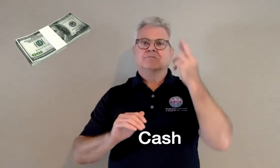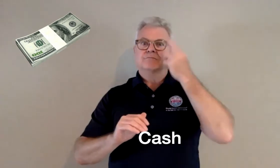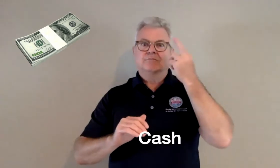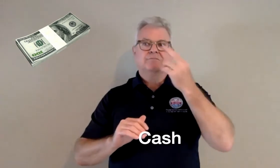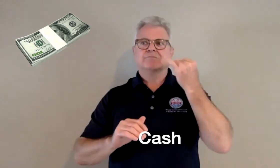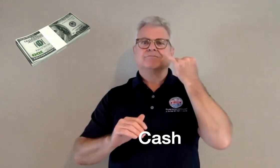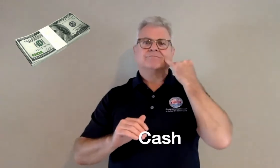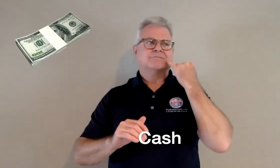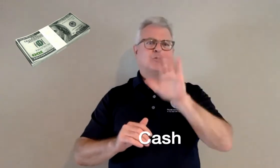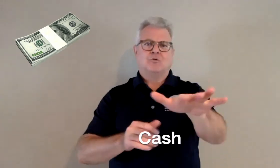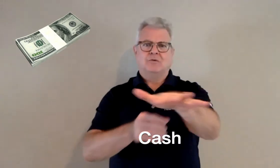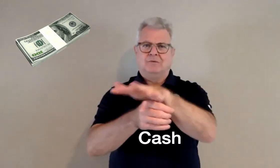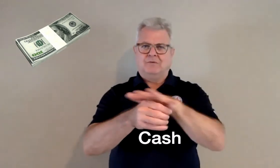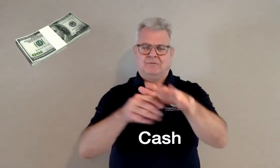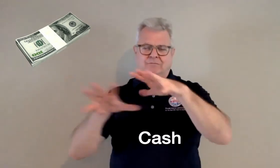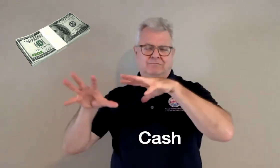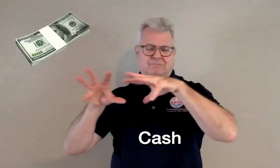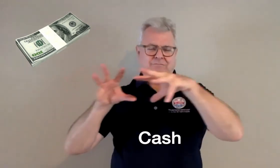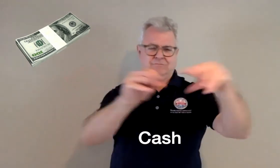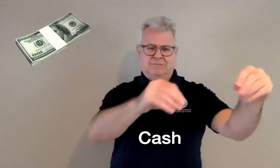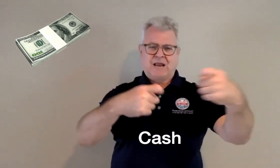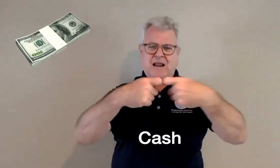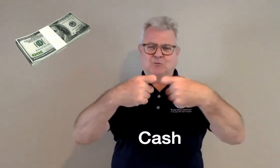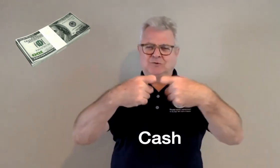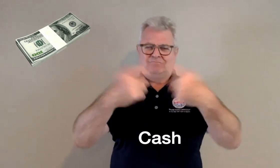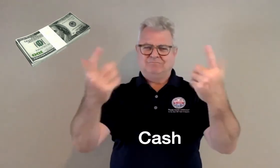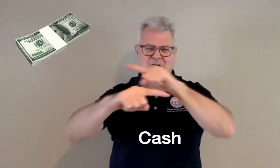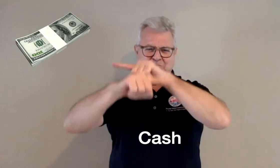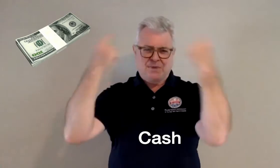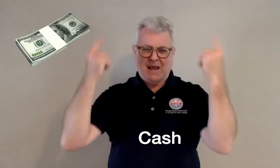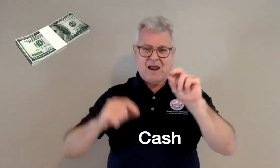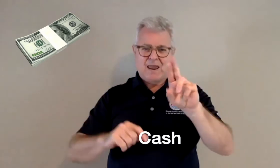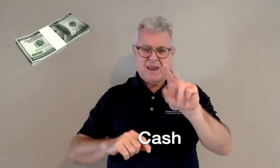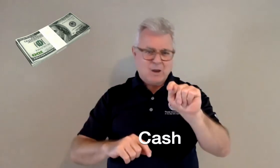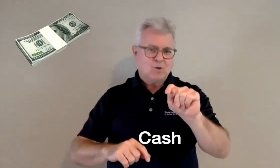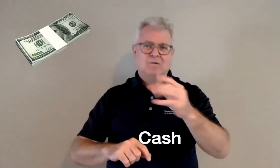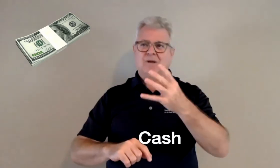other cards are not helpful depending on the location of where you are.